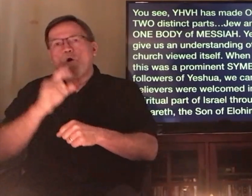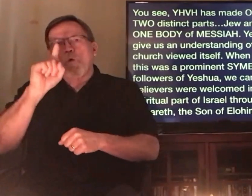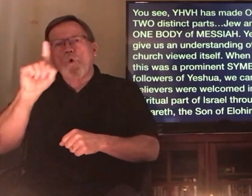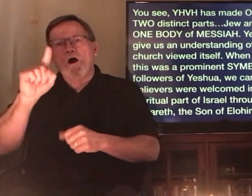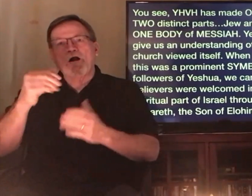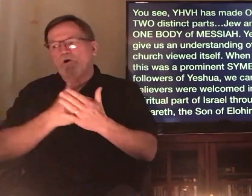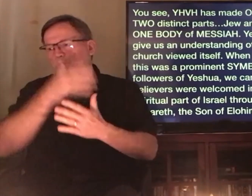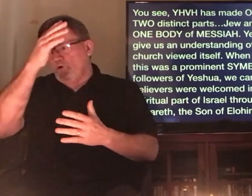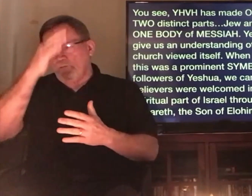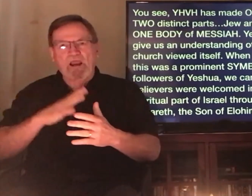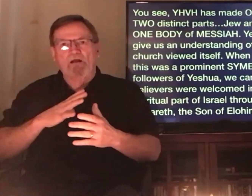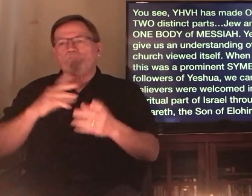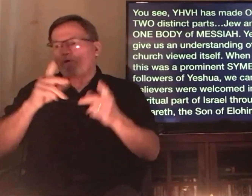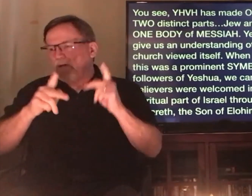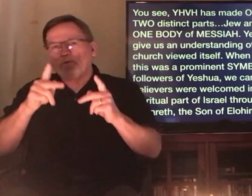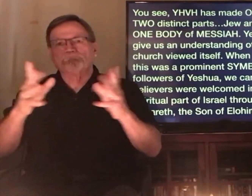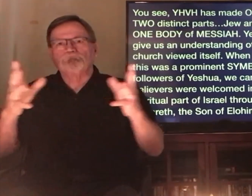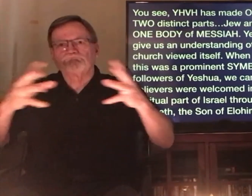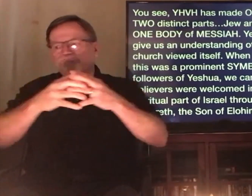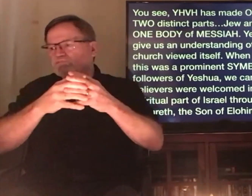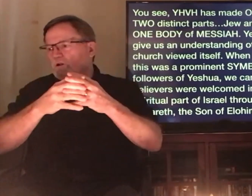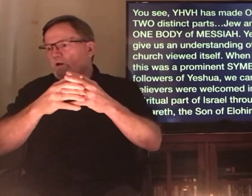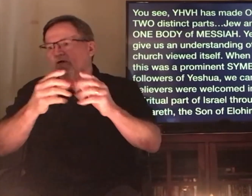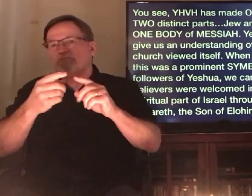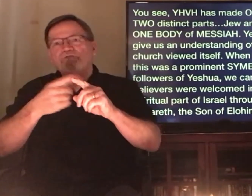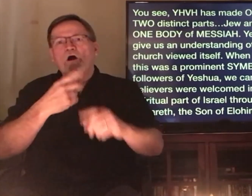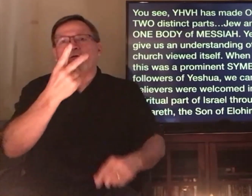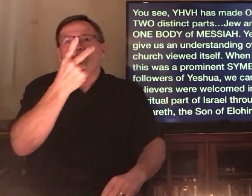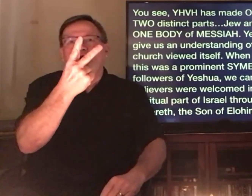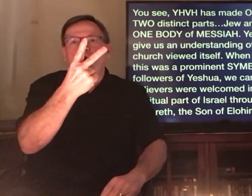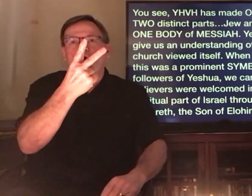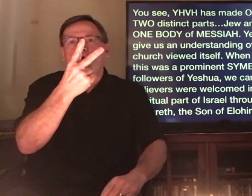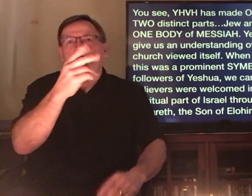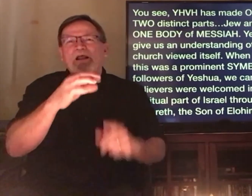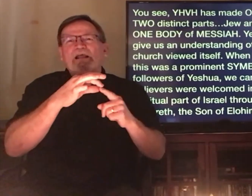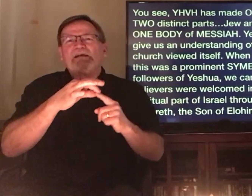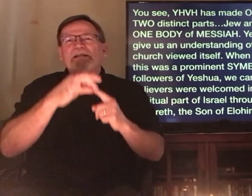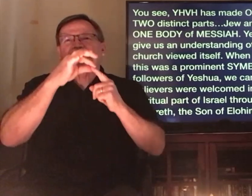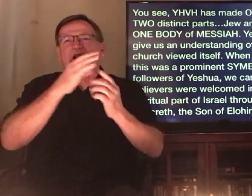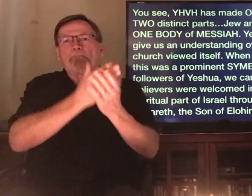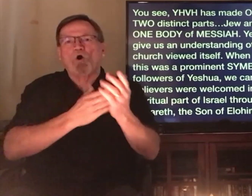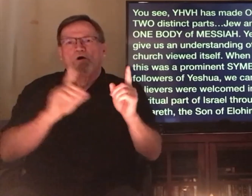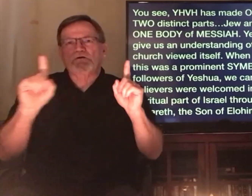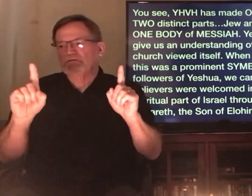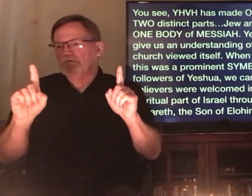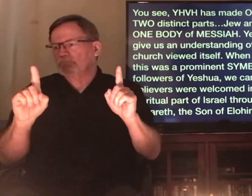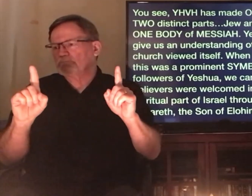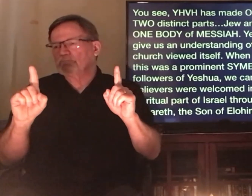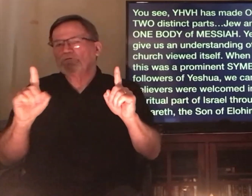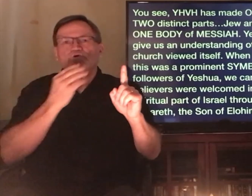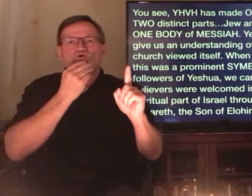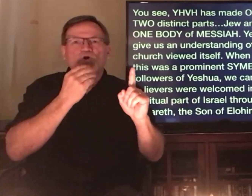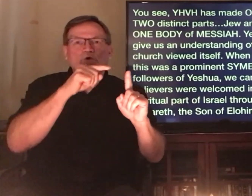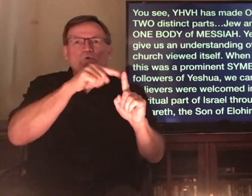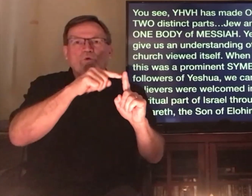called themselves Nazarene. Nazarene, that's the name that is in the Bible. Nazarene in the first